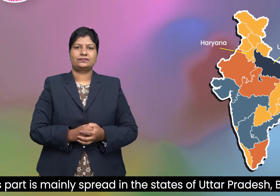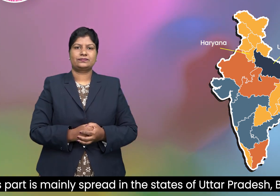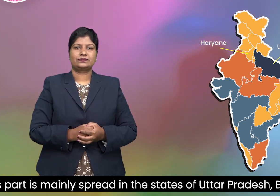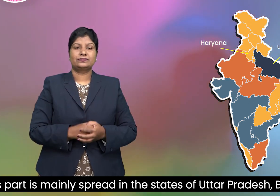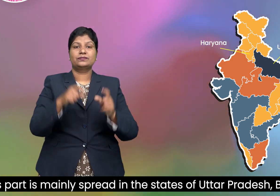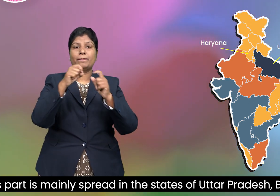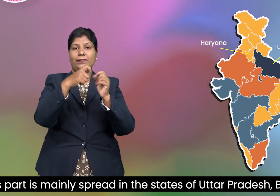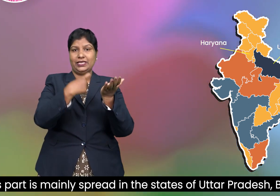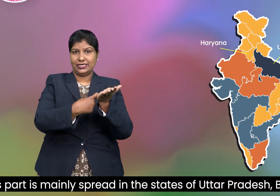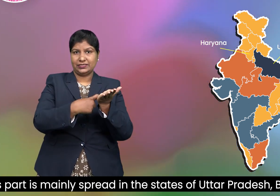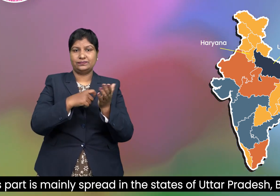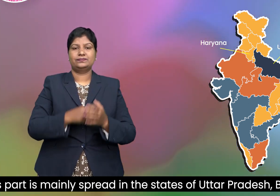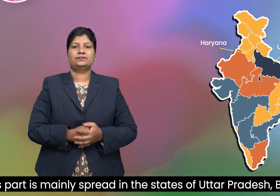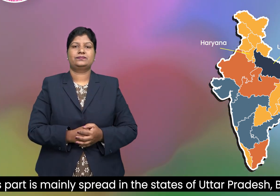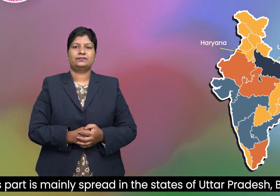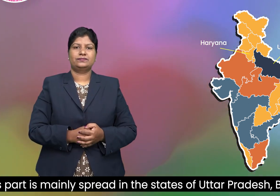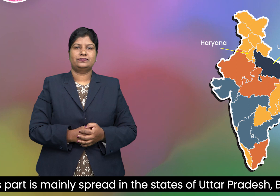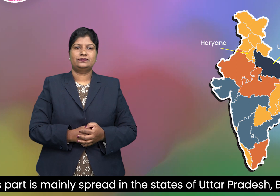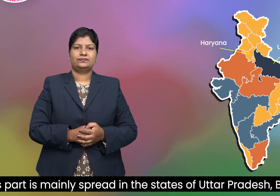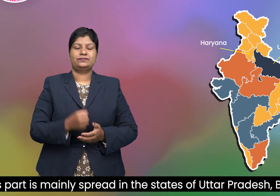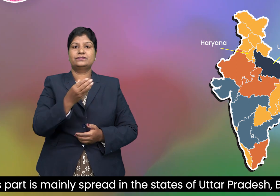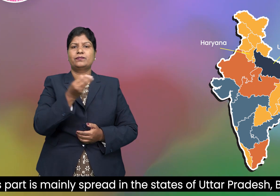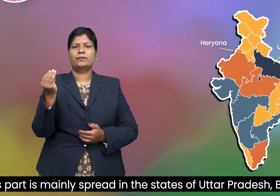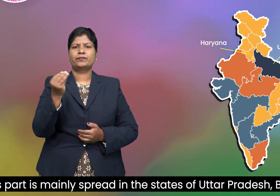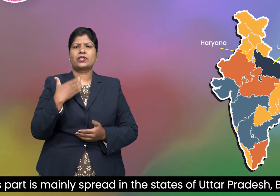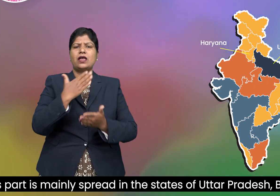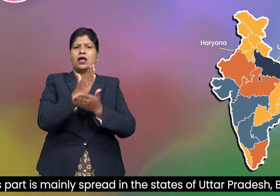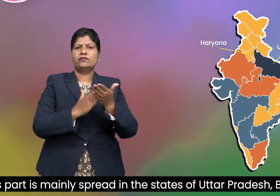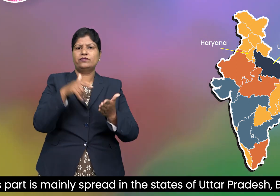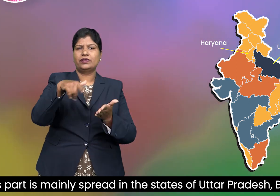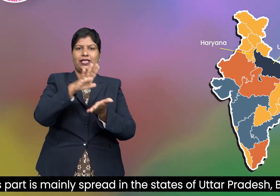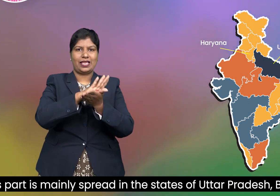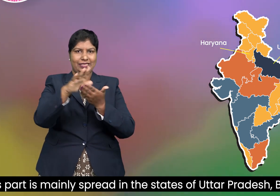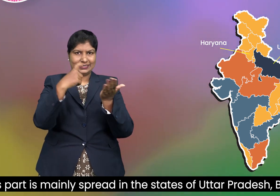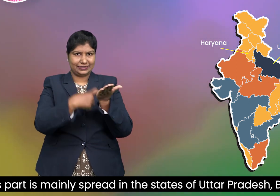Bihar and partly in Haryana